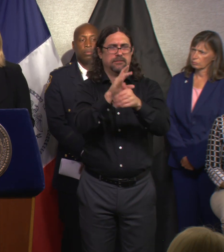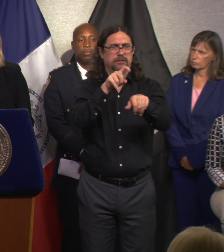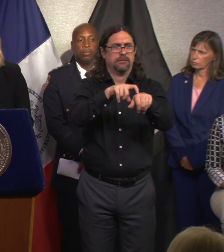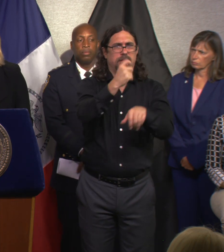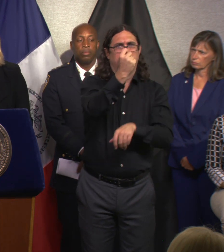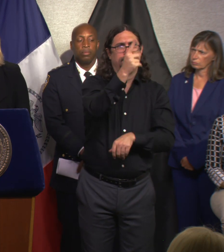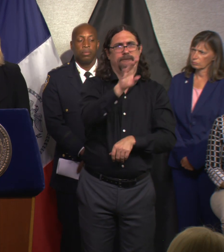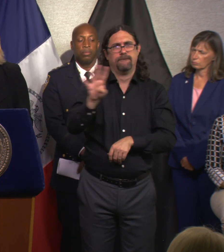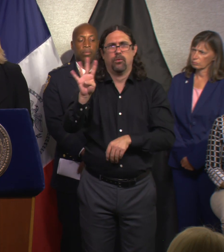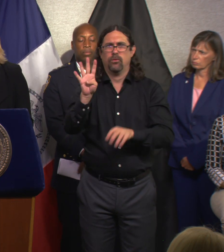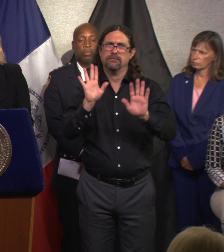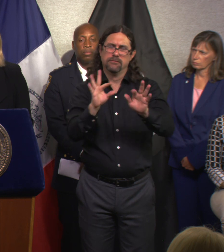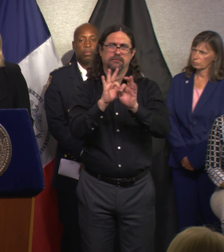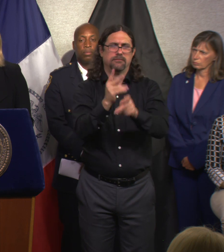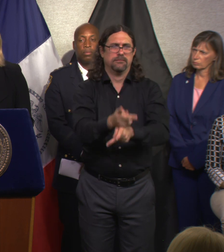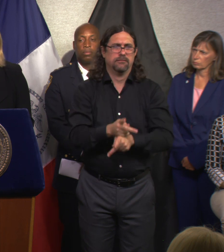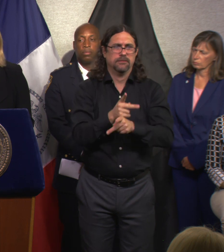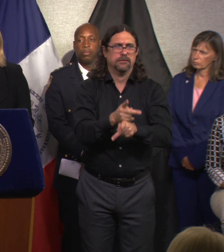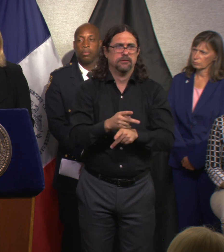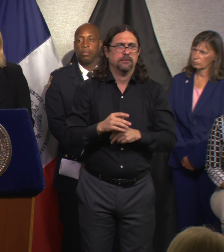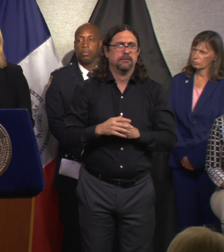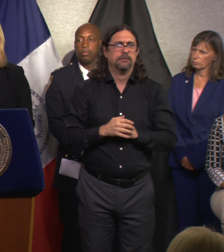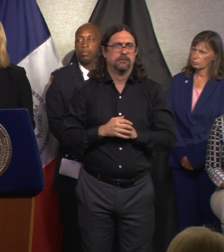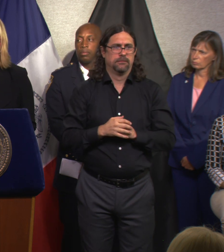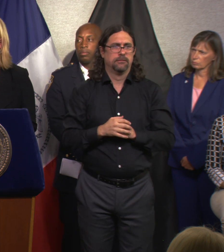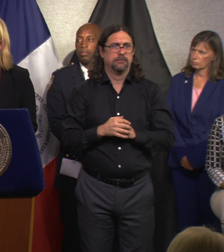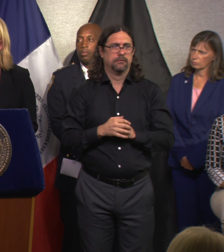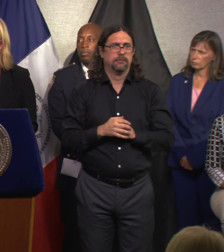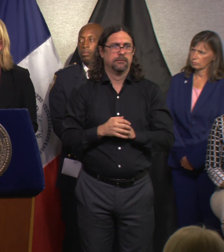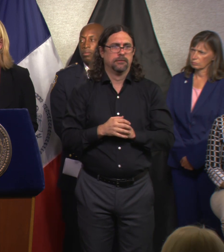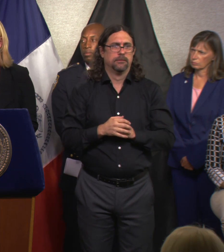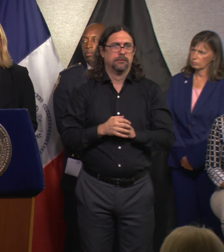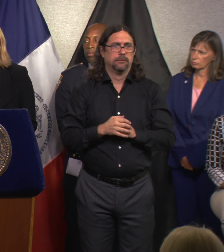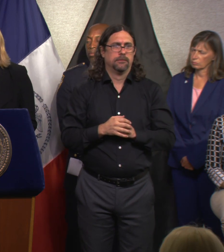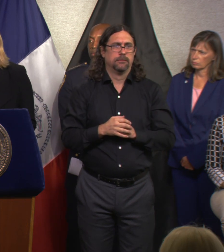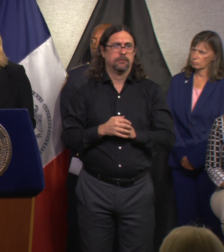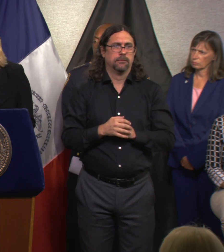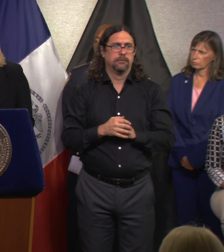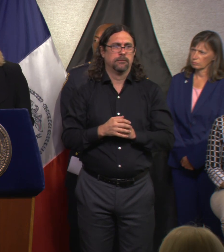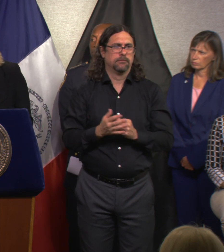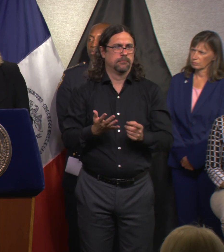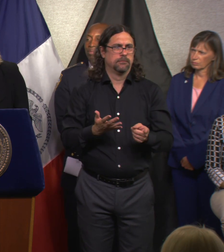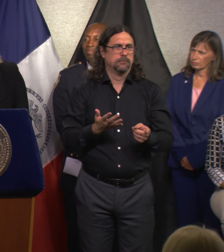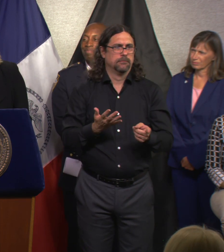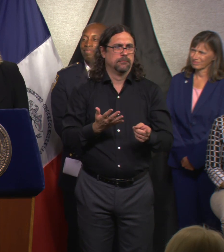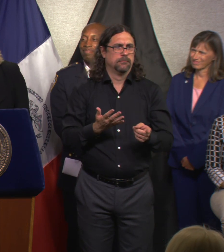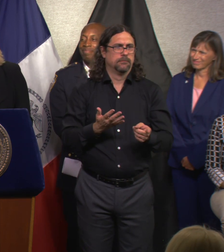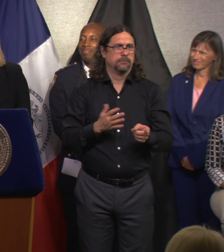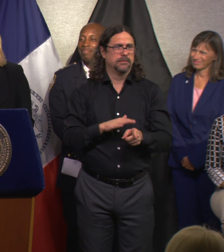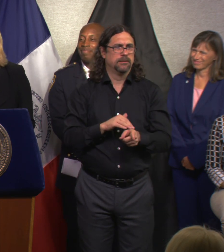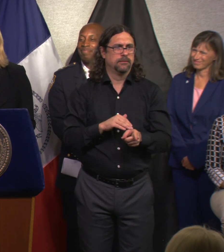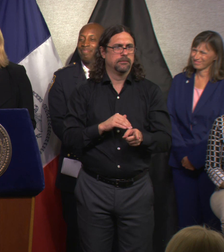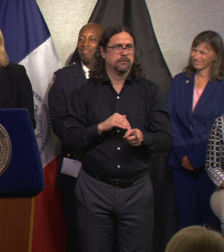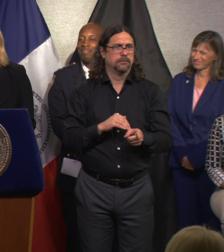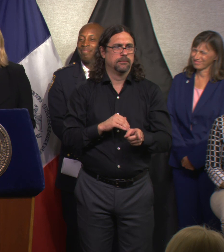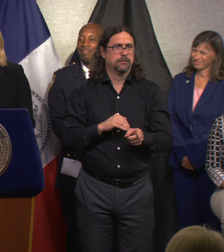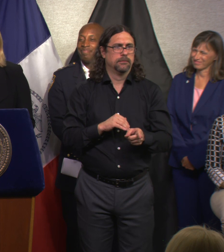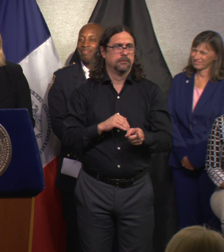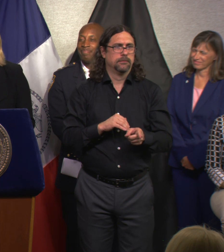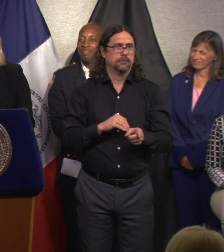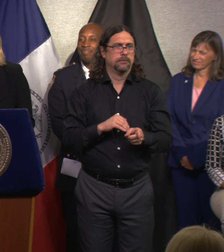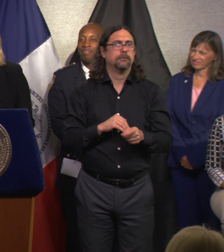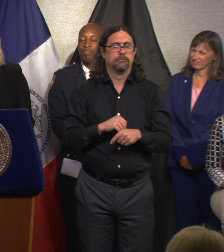of the day, which is usually in the morning between 4 a.m. and 7 a.m. I took my dog Wilson out this morning earlier than normal because of